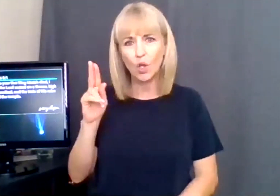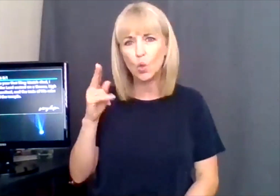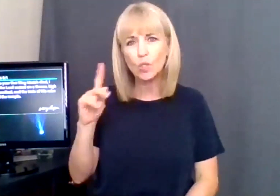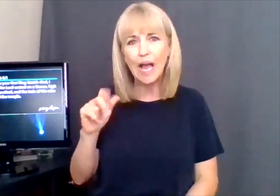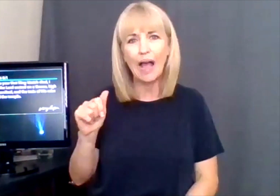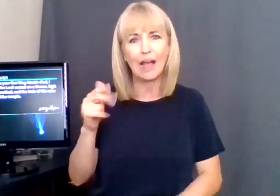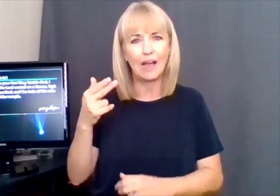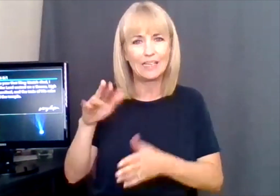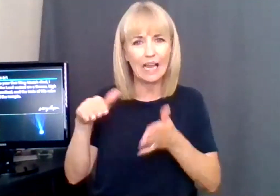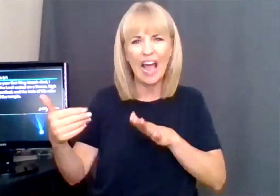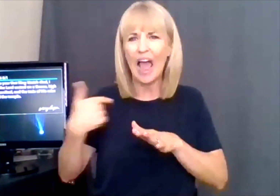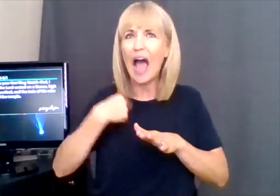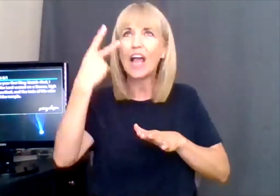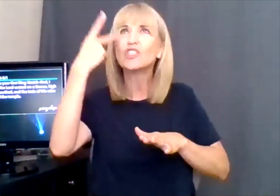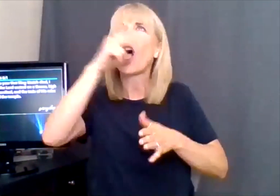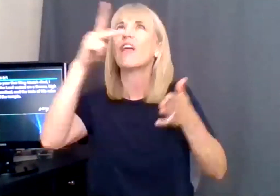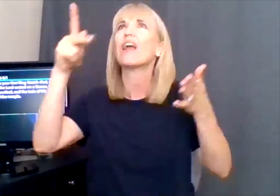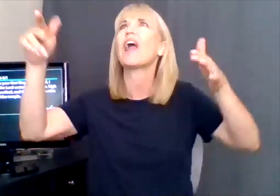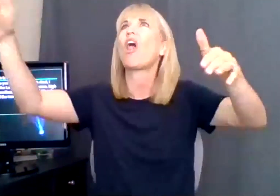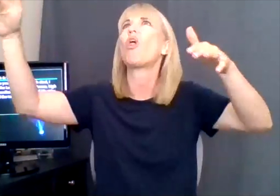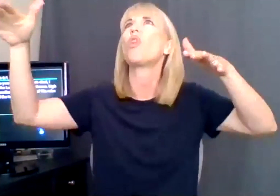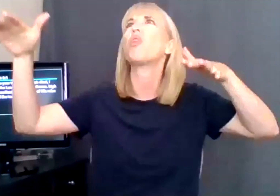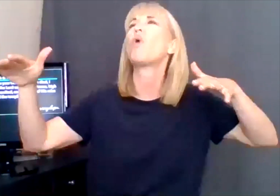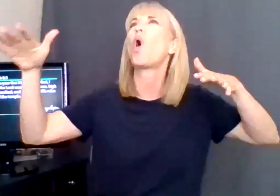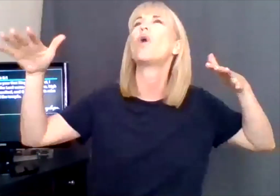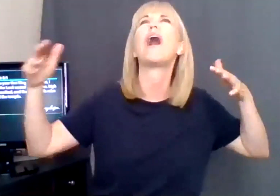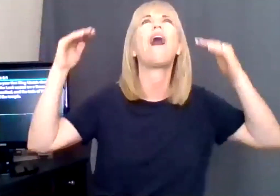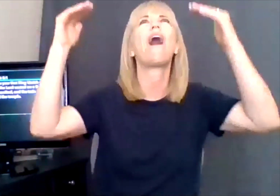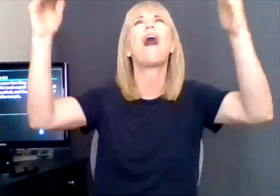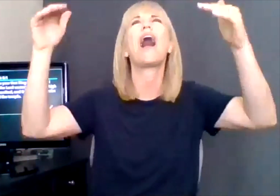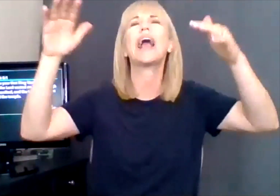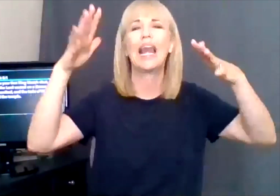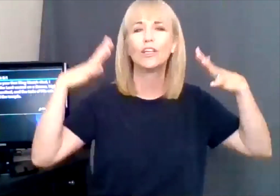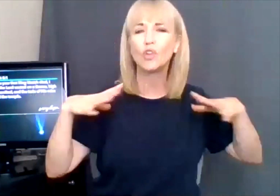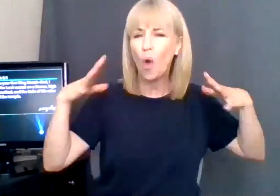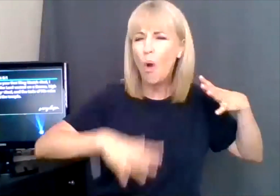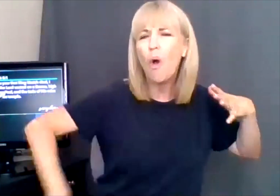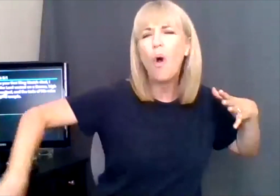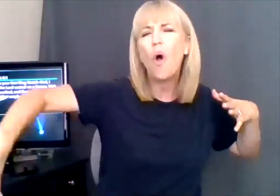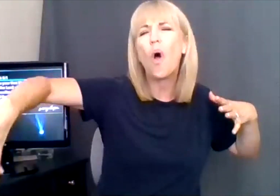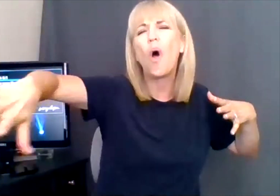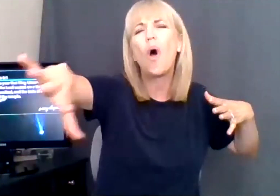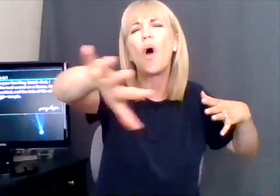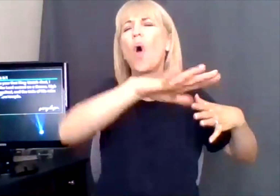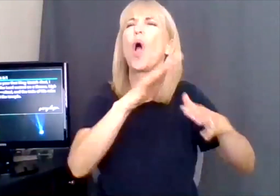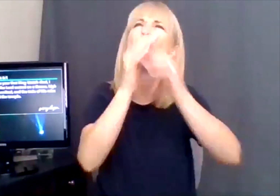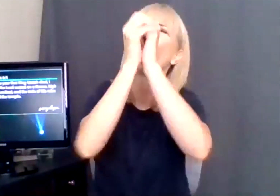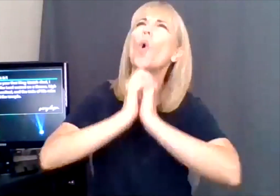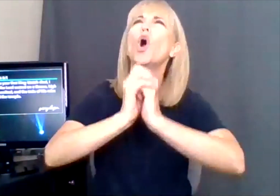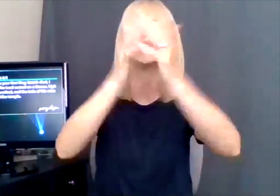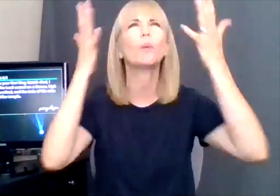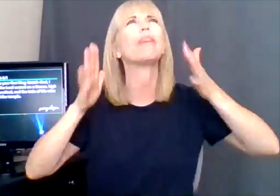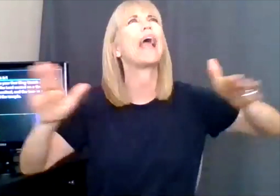a throne, high and exalted, and the train of his robe filled the temple. And it continues on, speaking about this incredible worship that's going on with all these